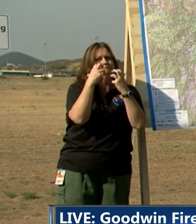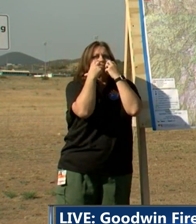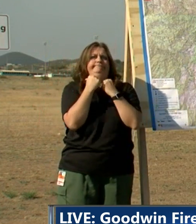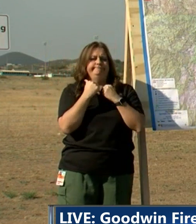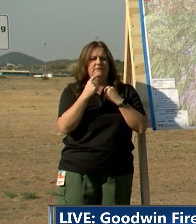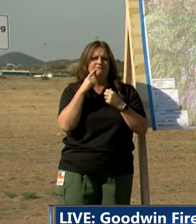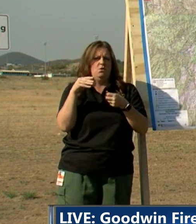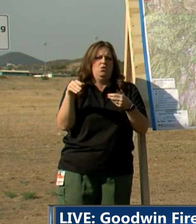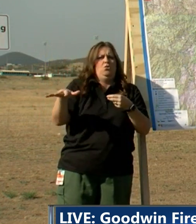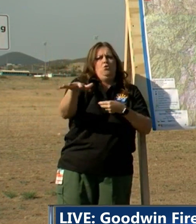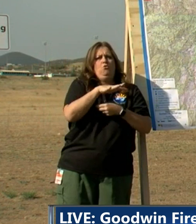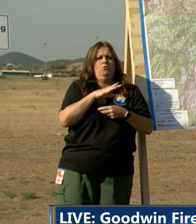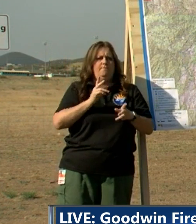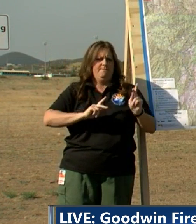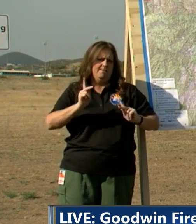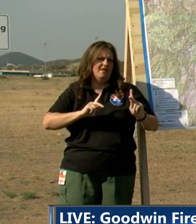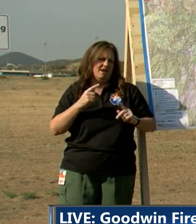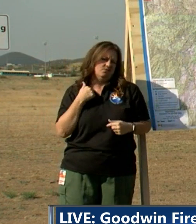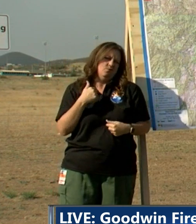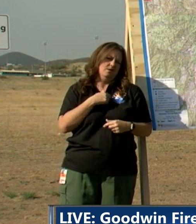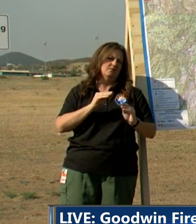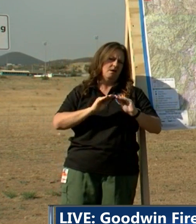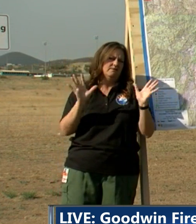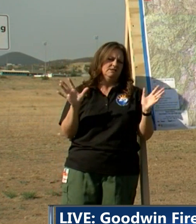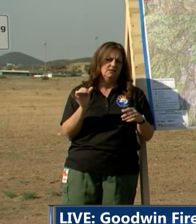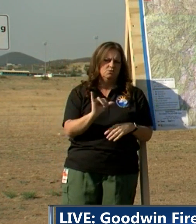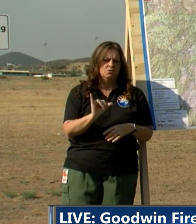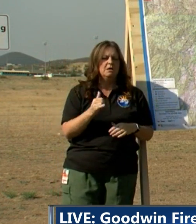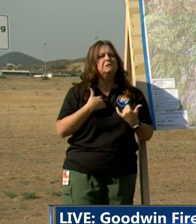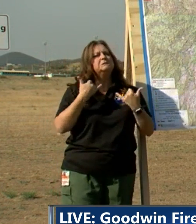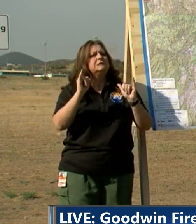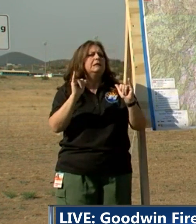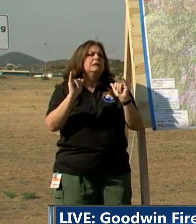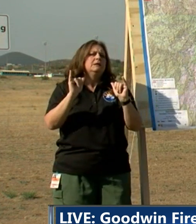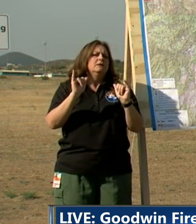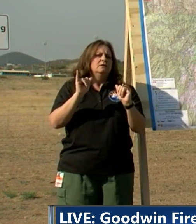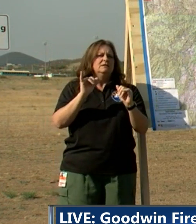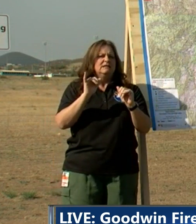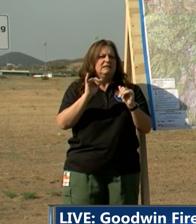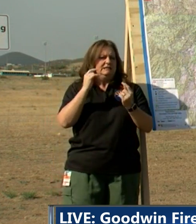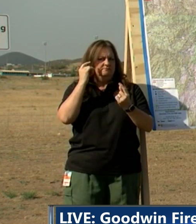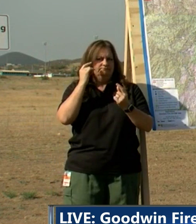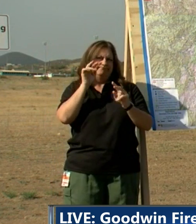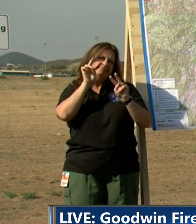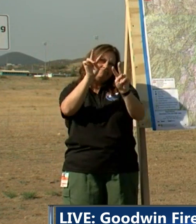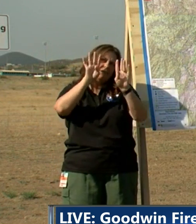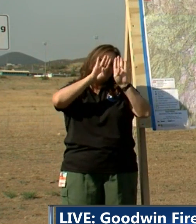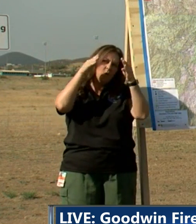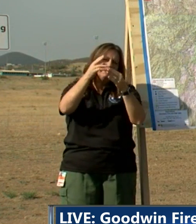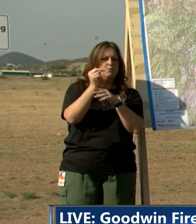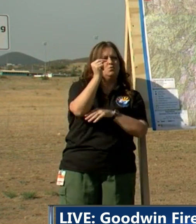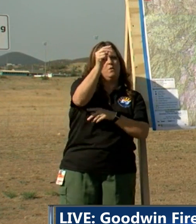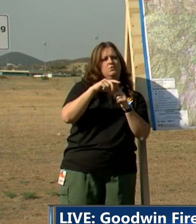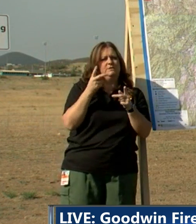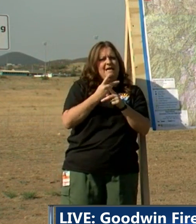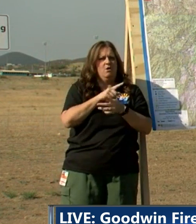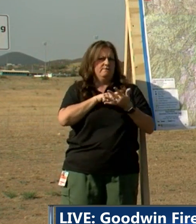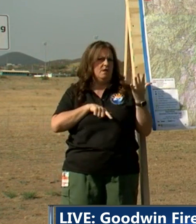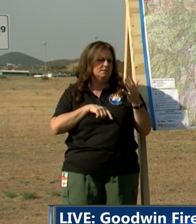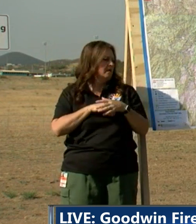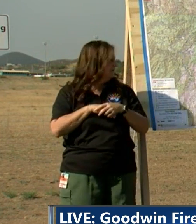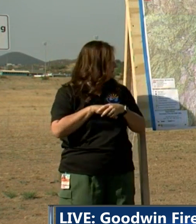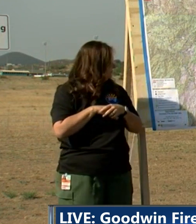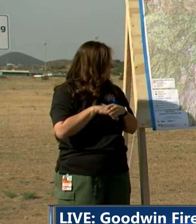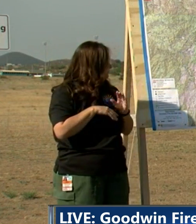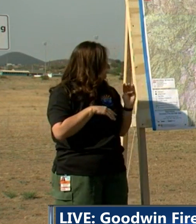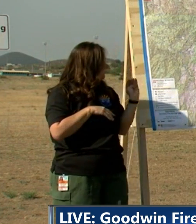the local public and to us obviously too. So we're still looking to the north there to take care of that stuff. As we